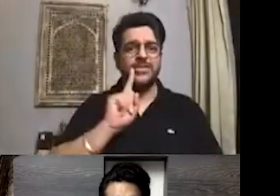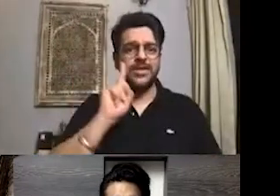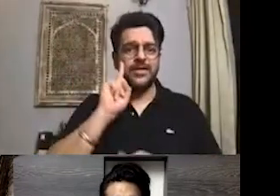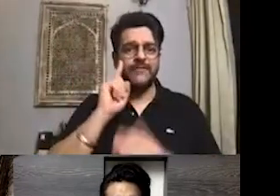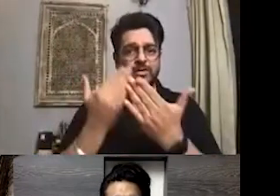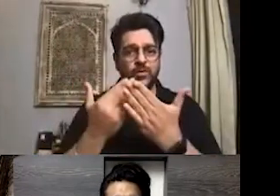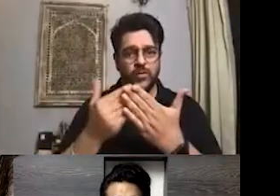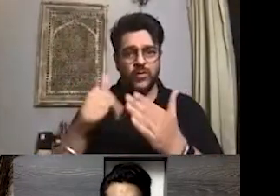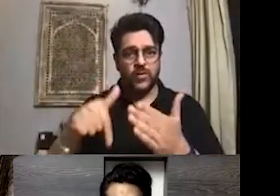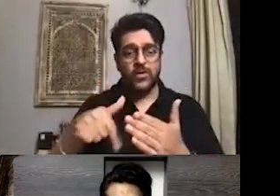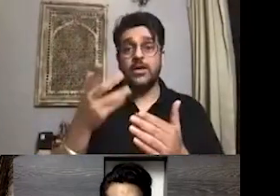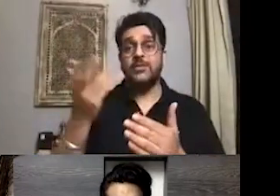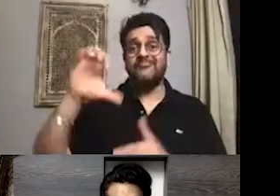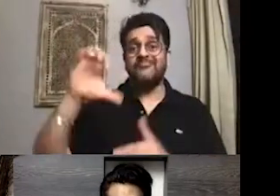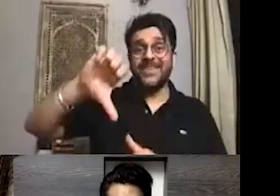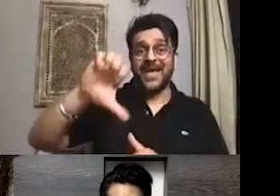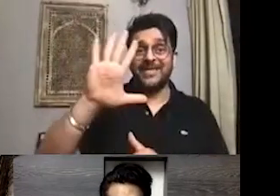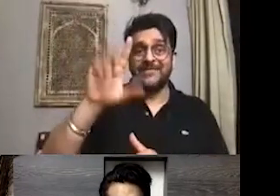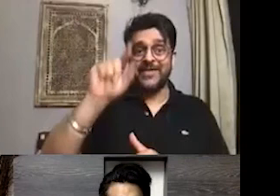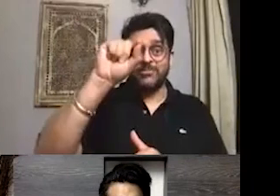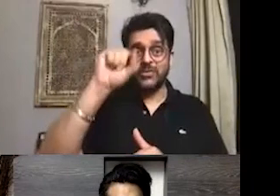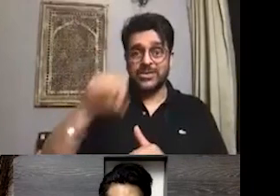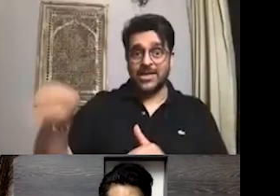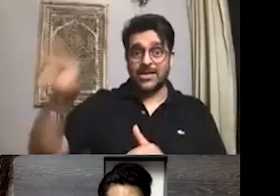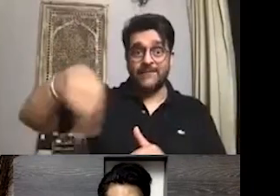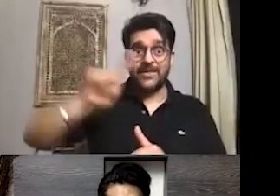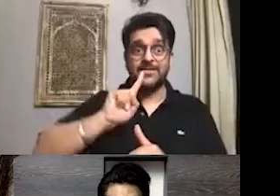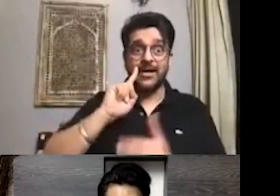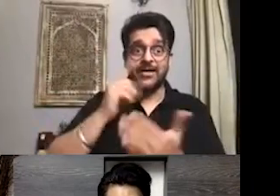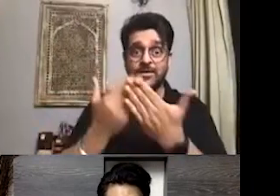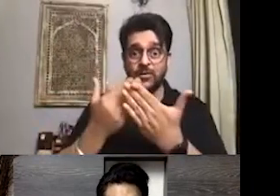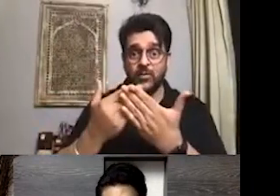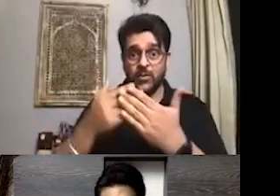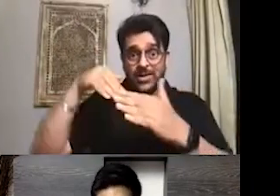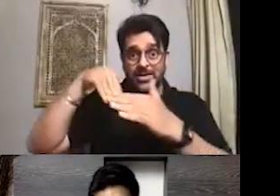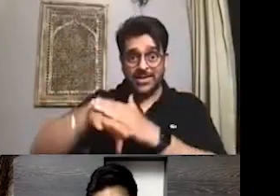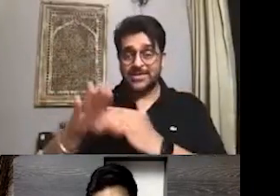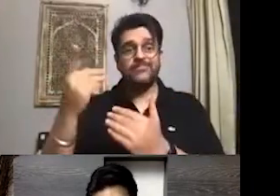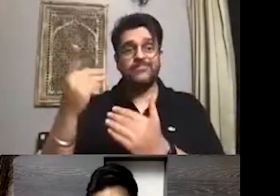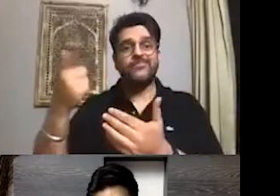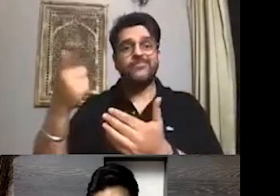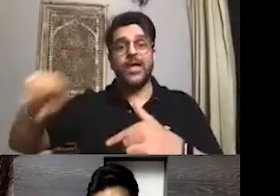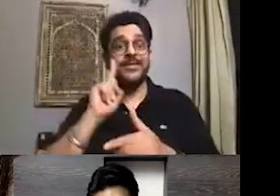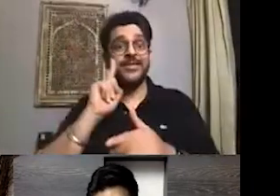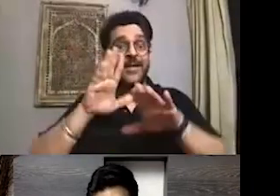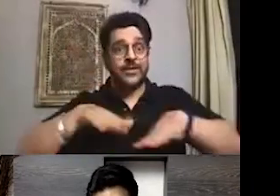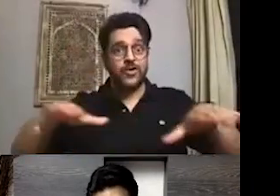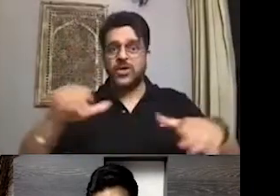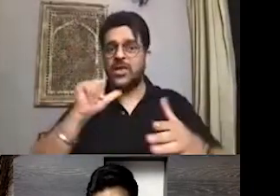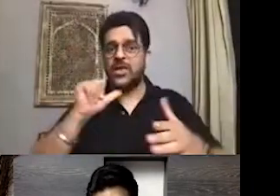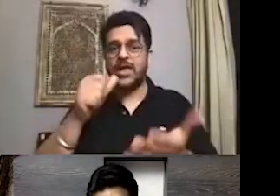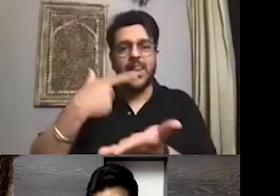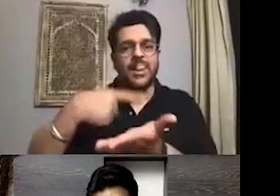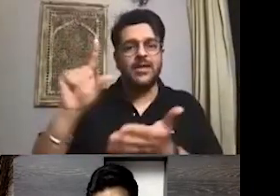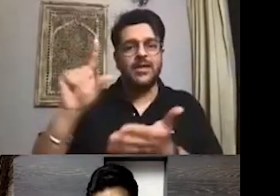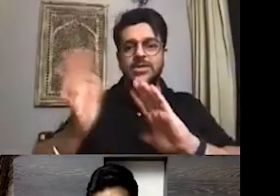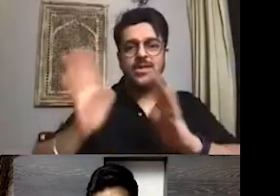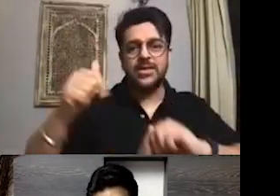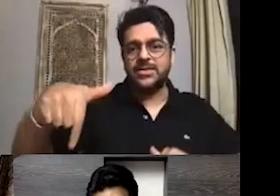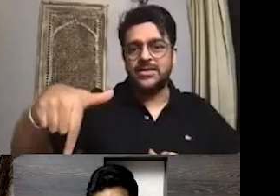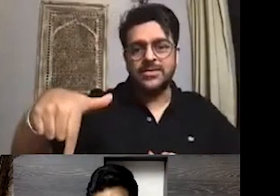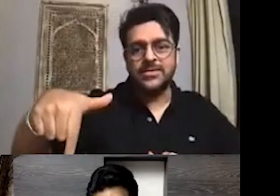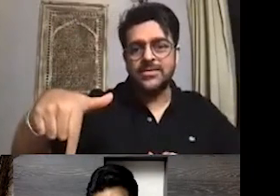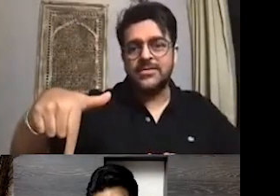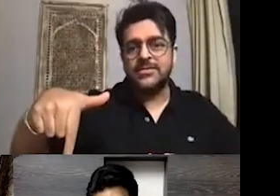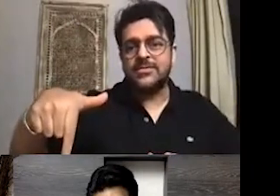in India, we have more than 500 deaf schools, and in 95% of those deaf schools, the deaf